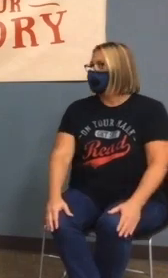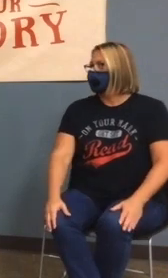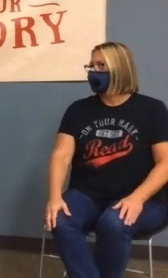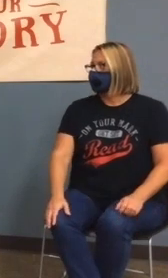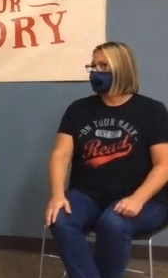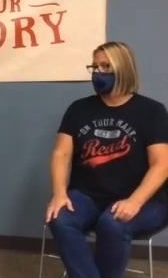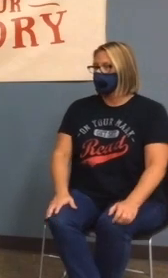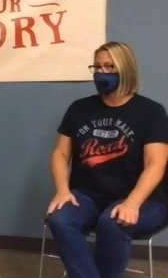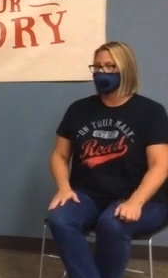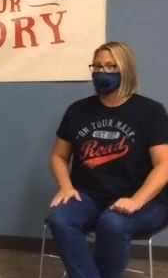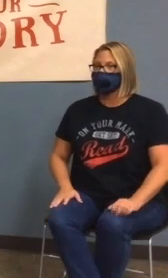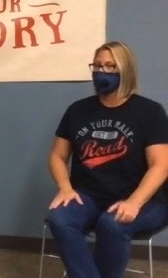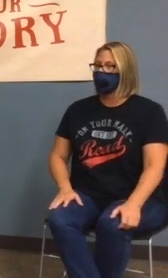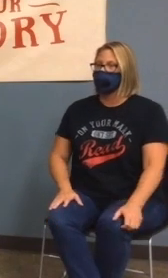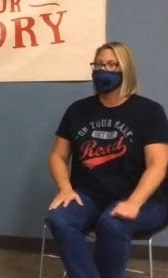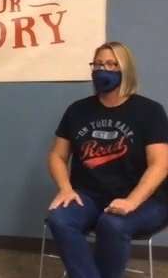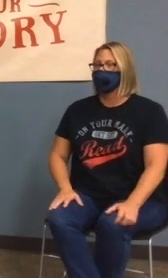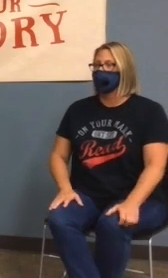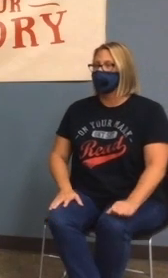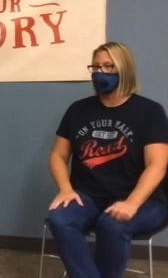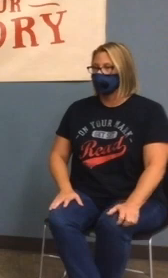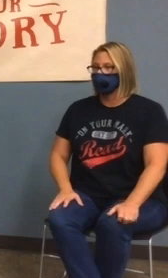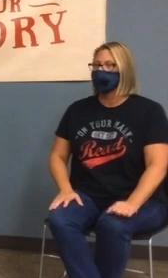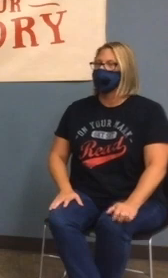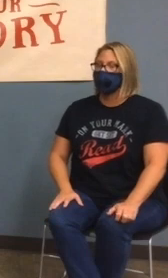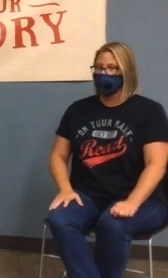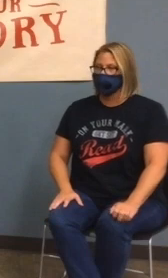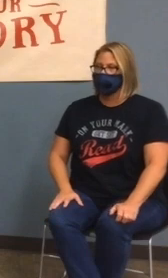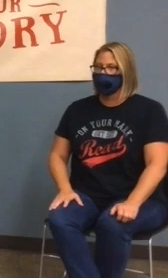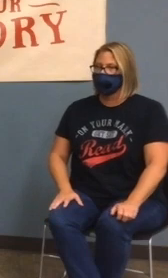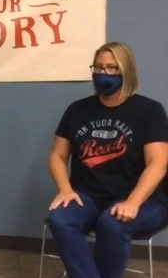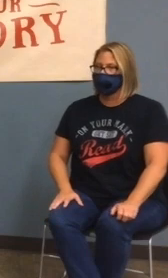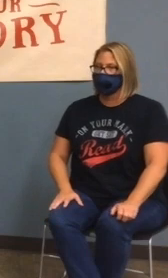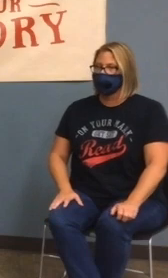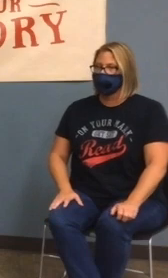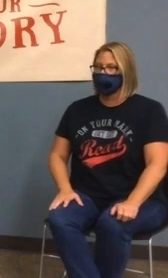bags. That'll be to come up with events and stories and things that